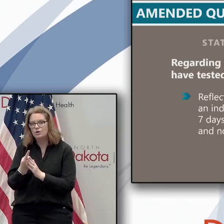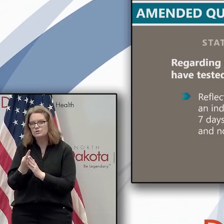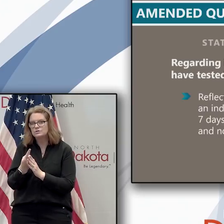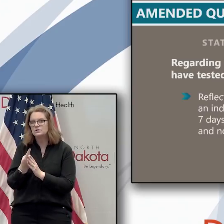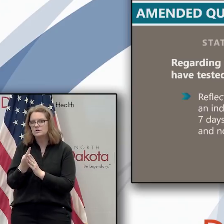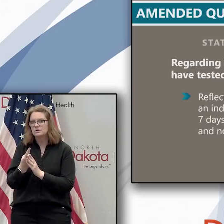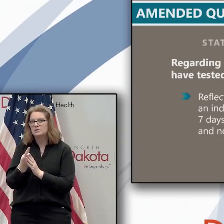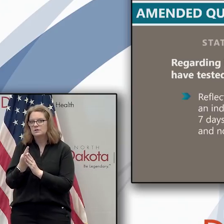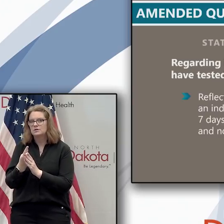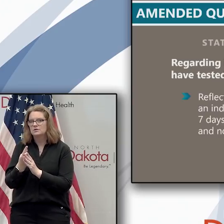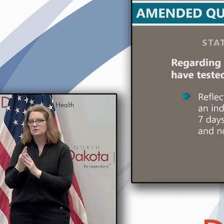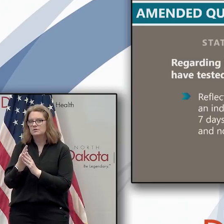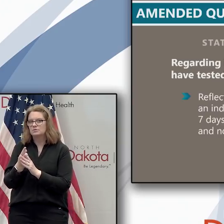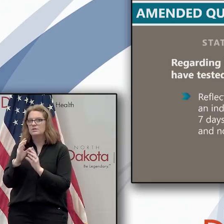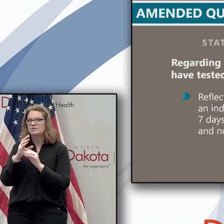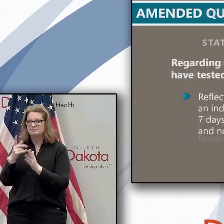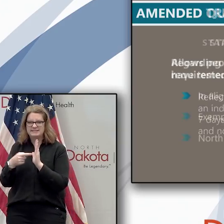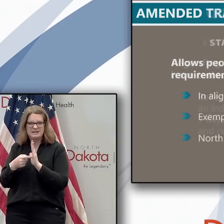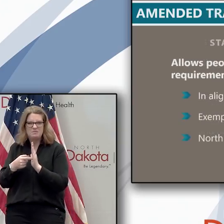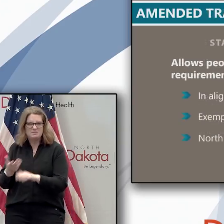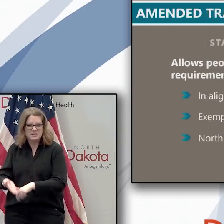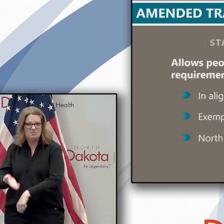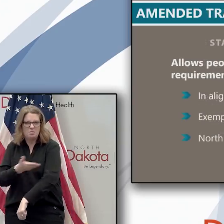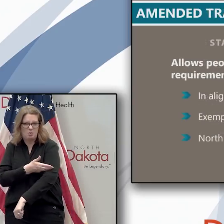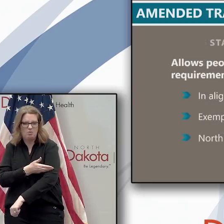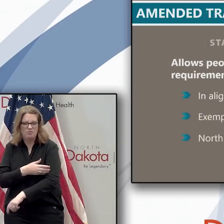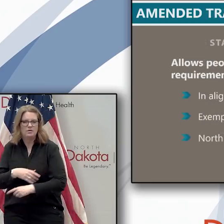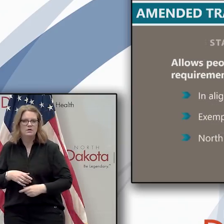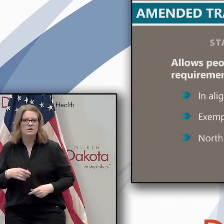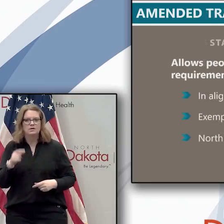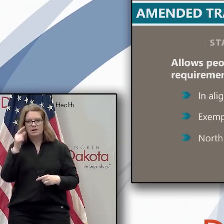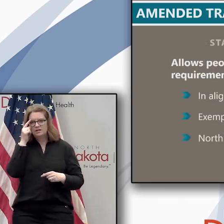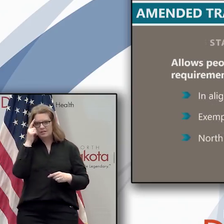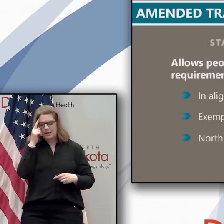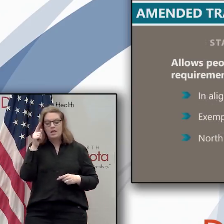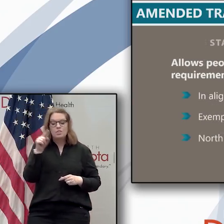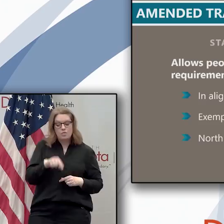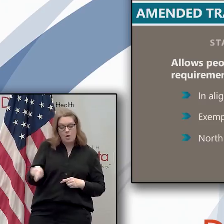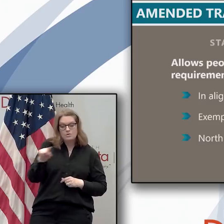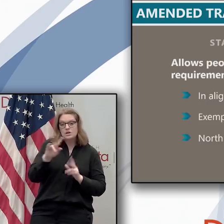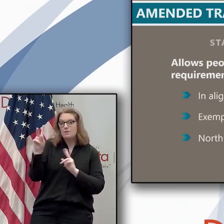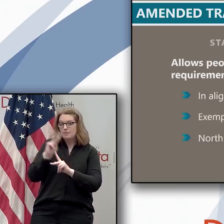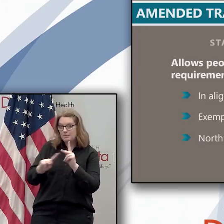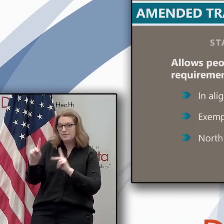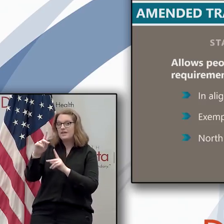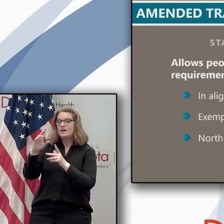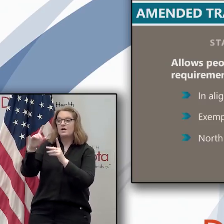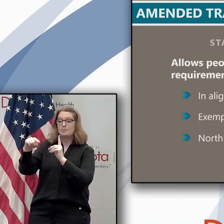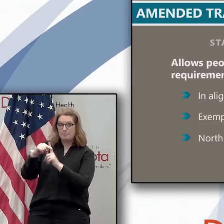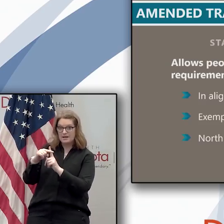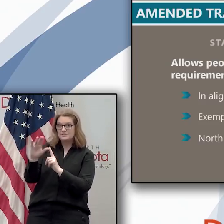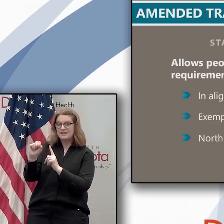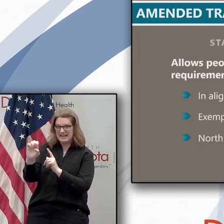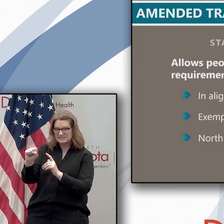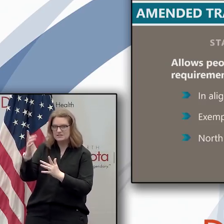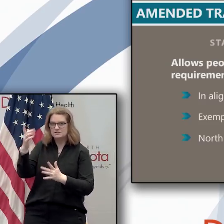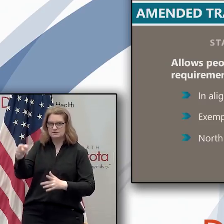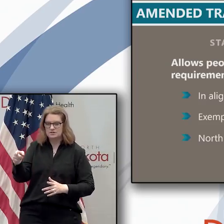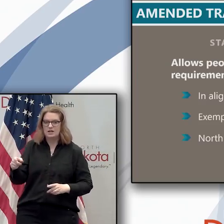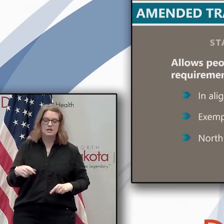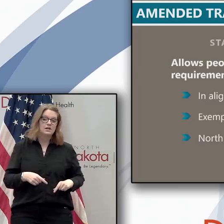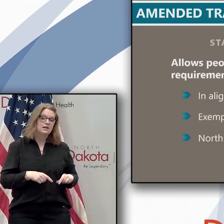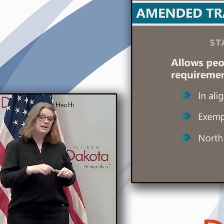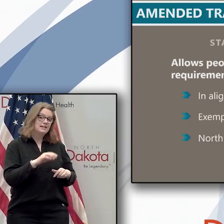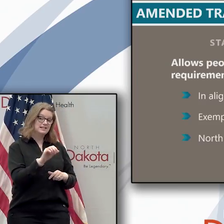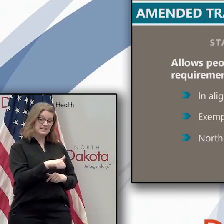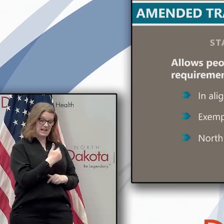So that's the first one. The second one, and again, that only relates to people that are positive. The second one touches a lot of people because